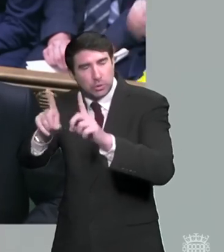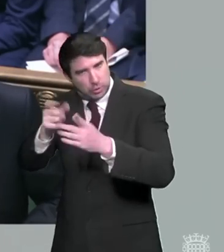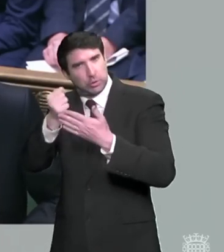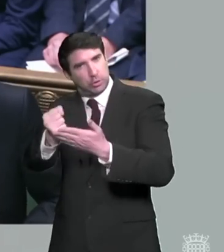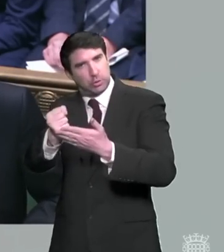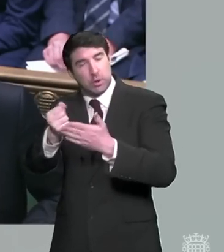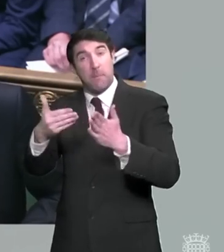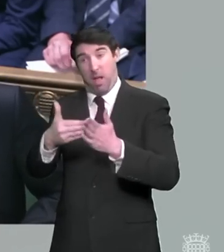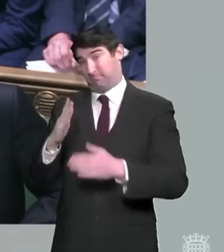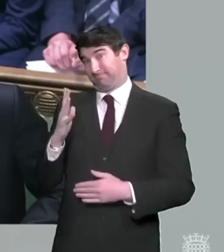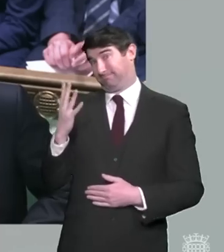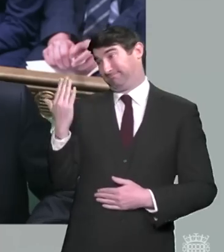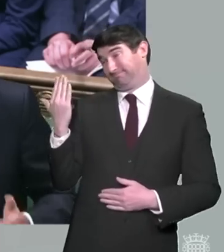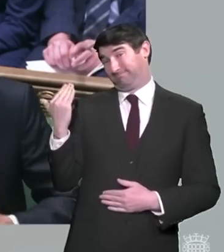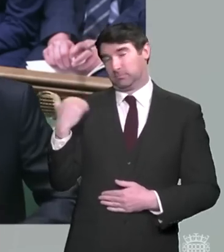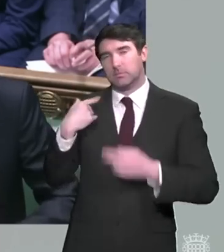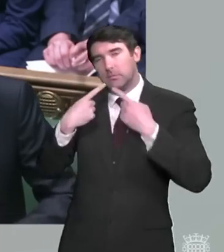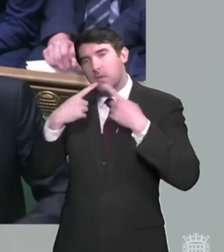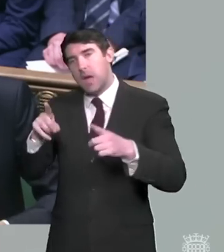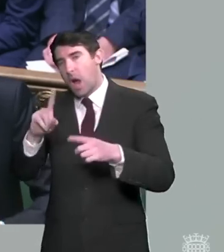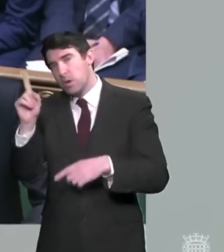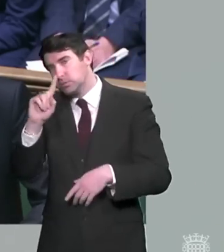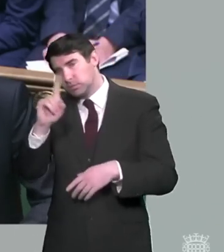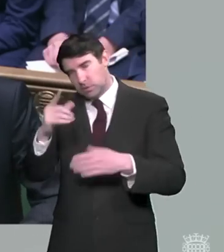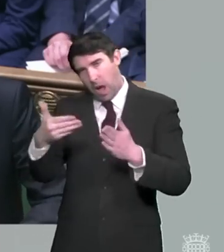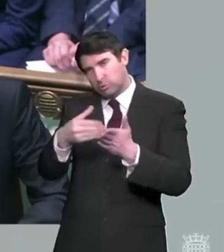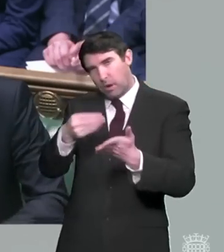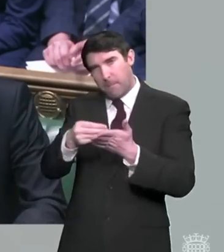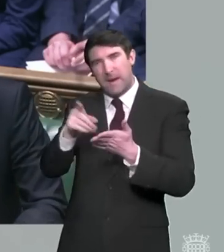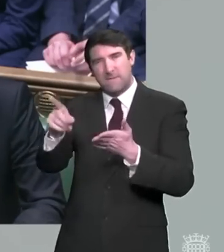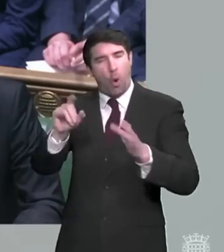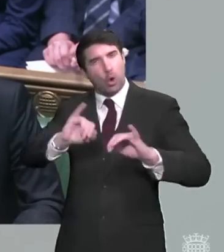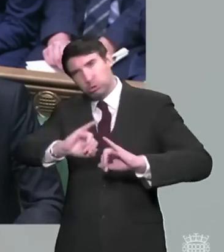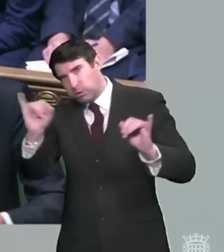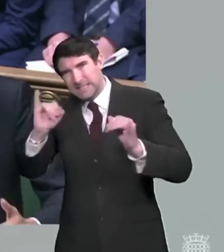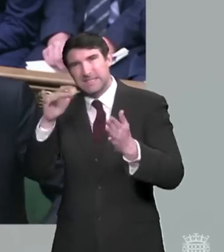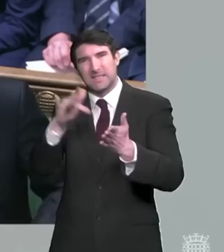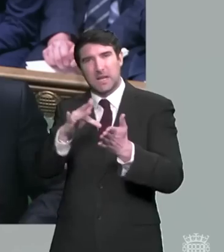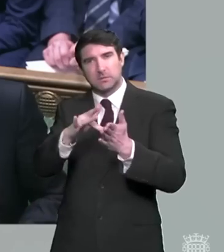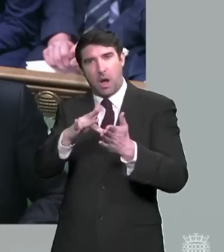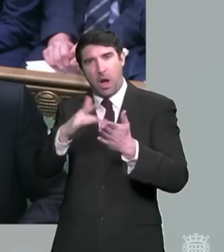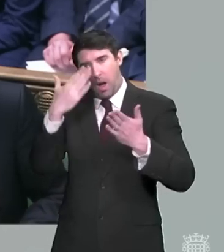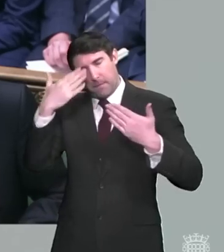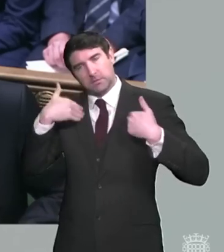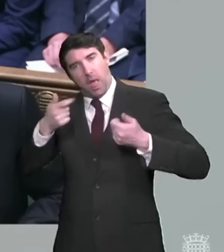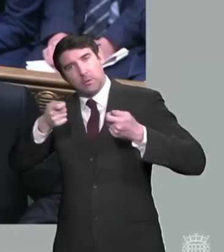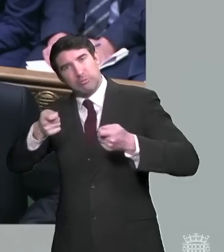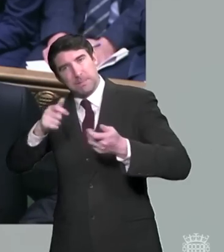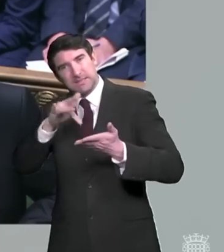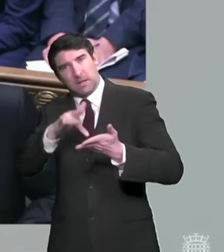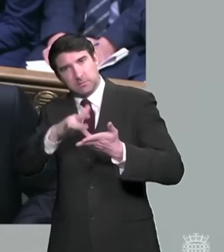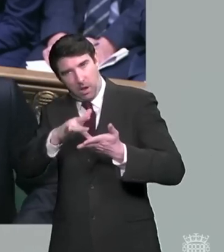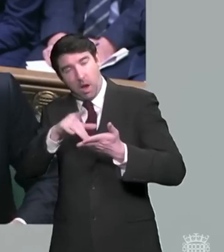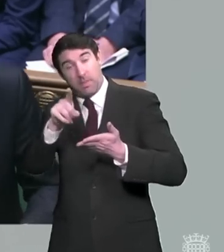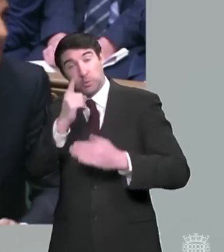And also just the other week we announced more money for crisis centres and urgent treatment centres in the mental health space in 100 different communities around the country,